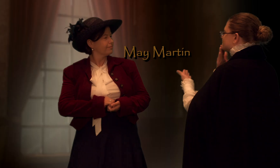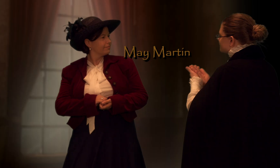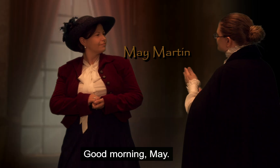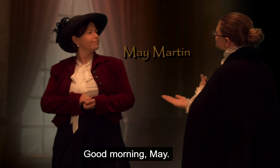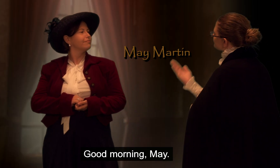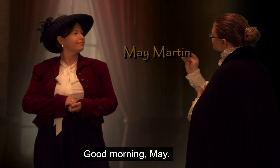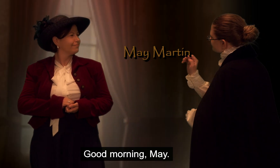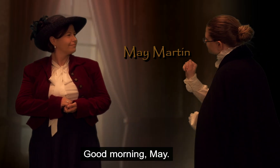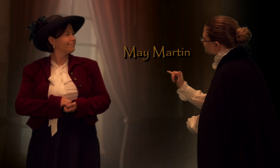Good morning, May.